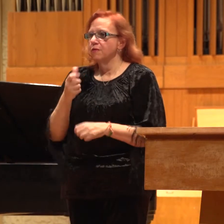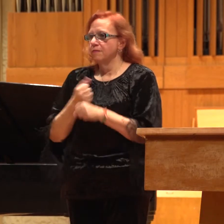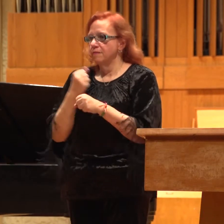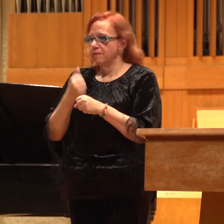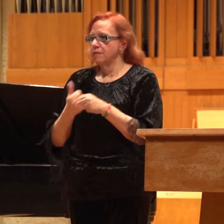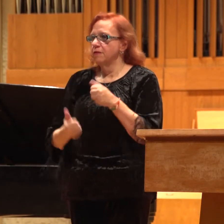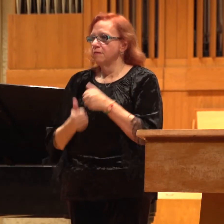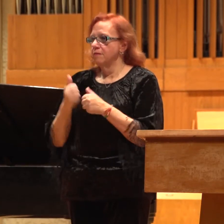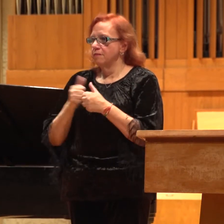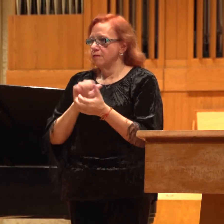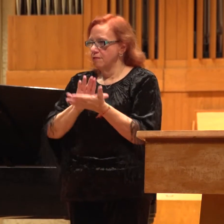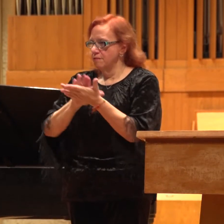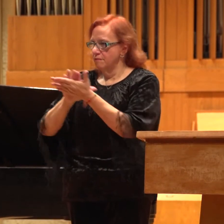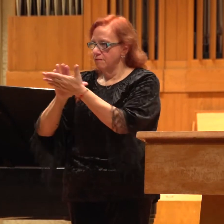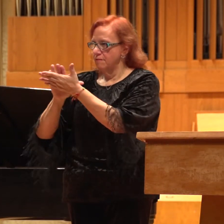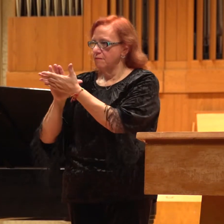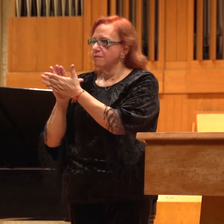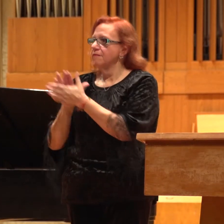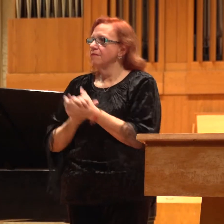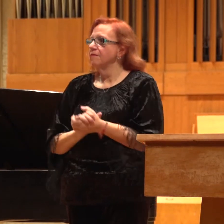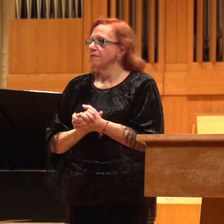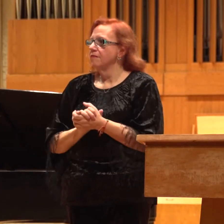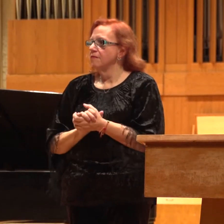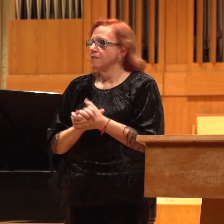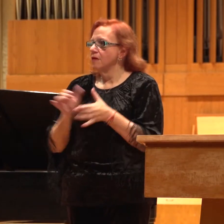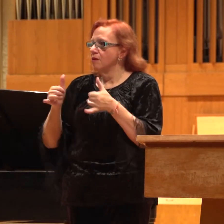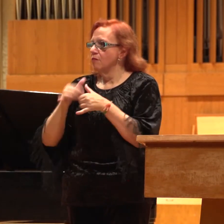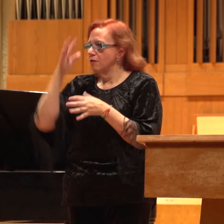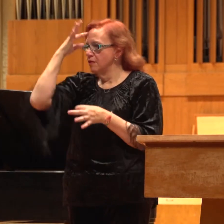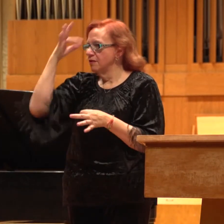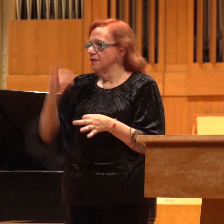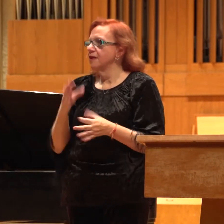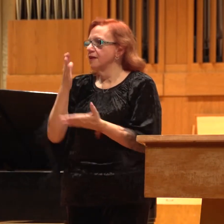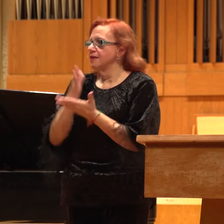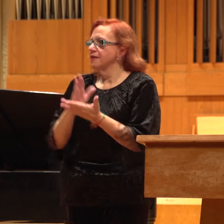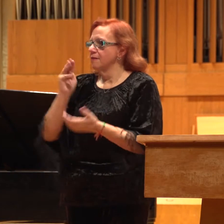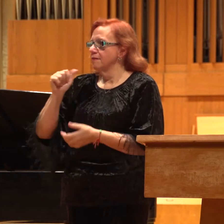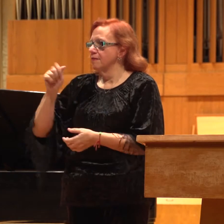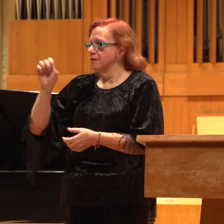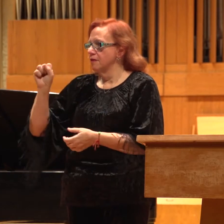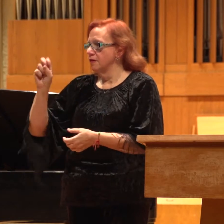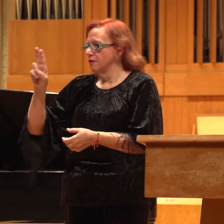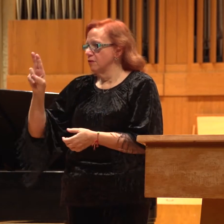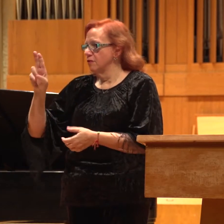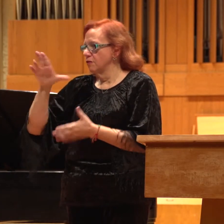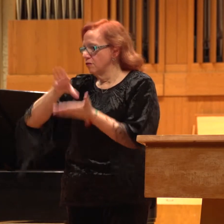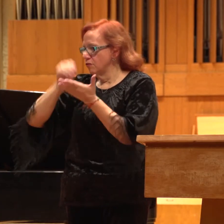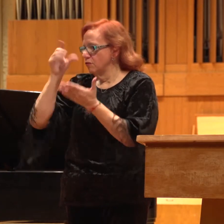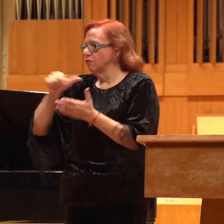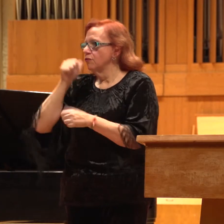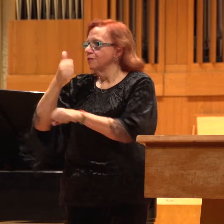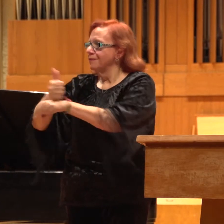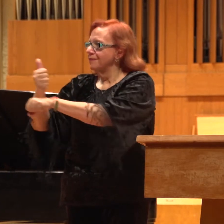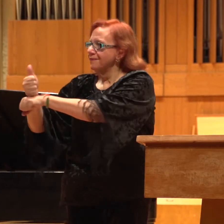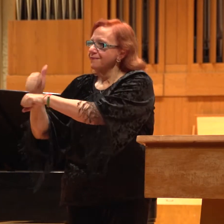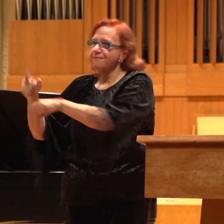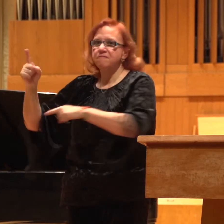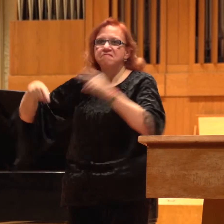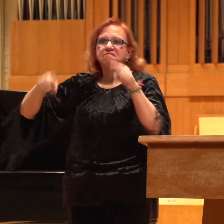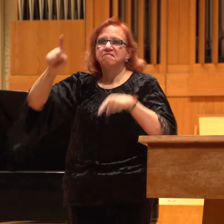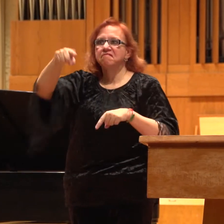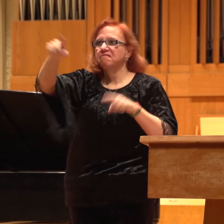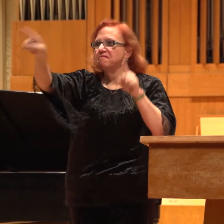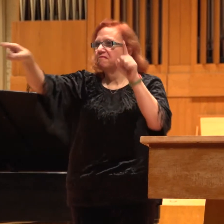response. This award will be determined by some MTSU students who've been positioned in various places in